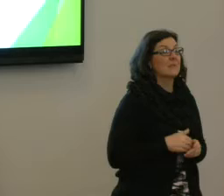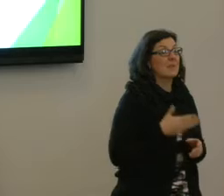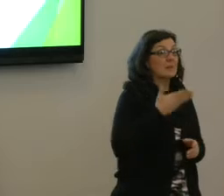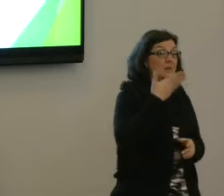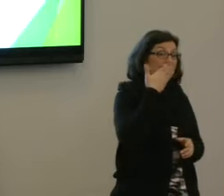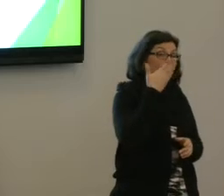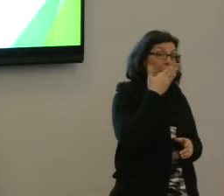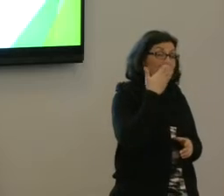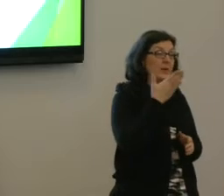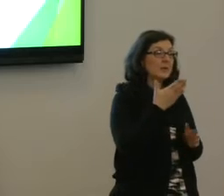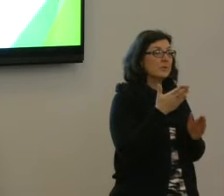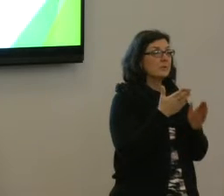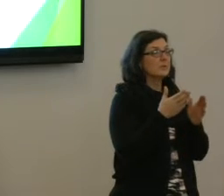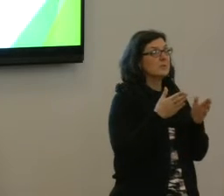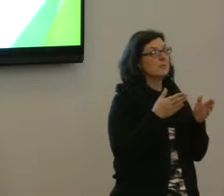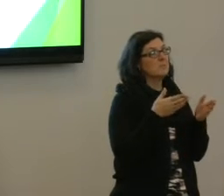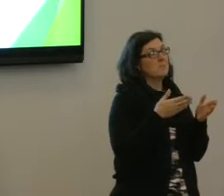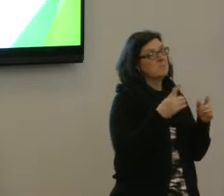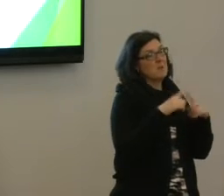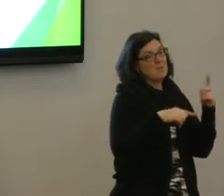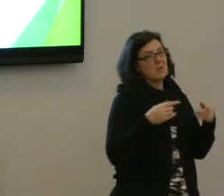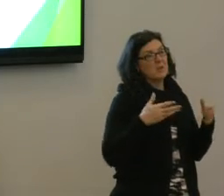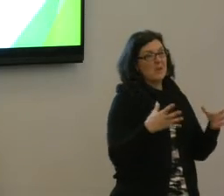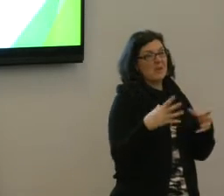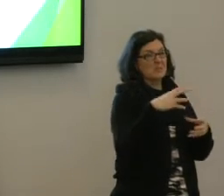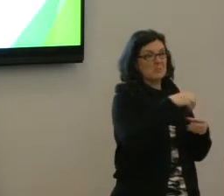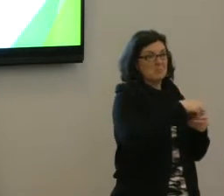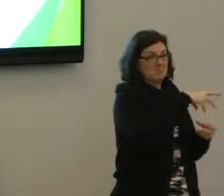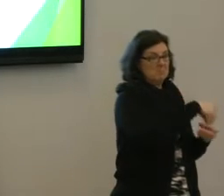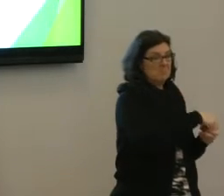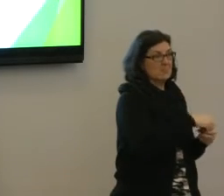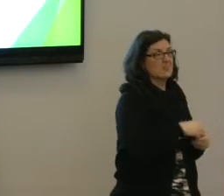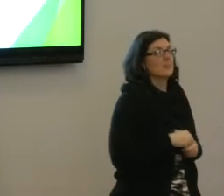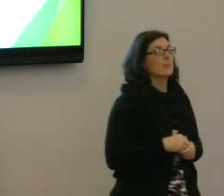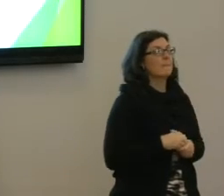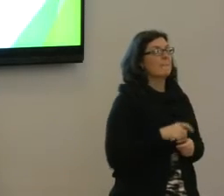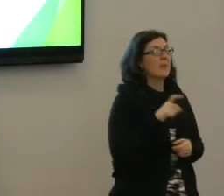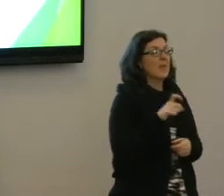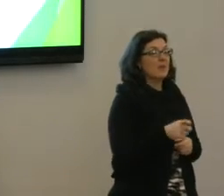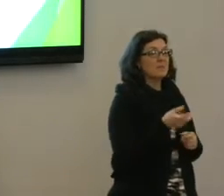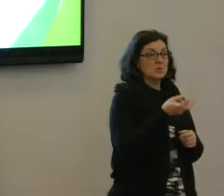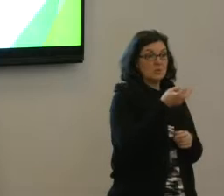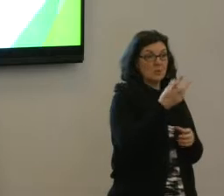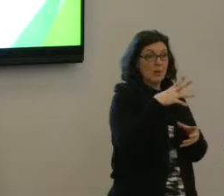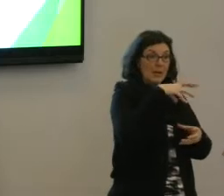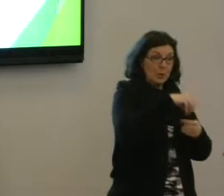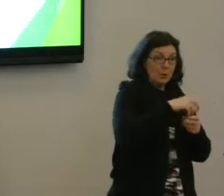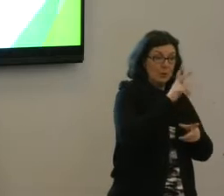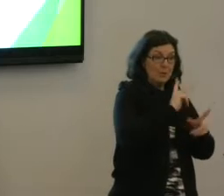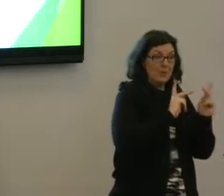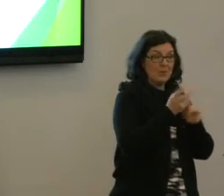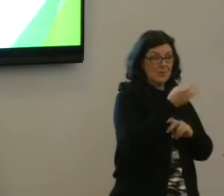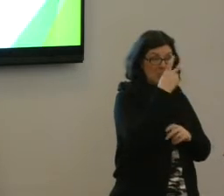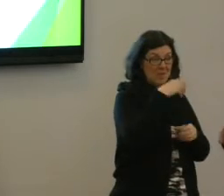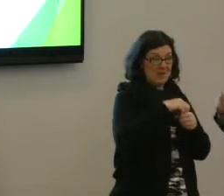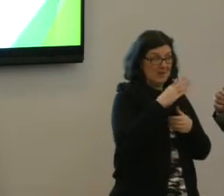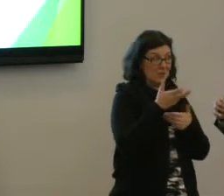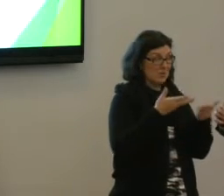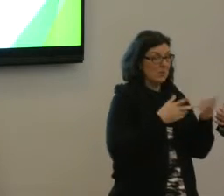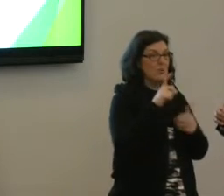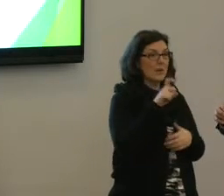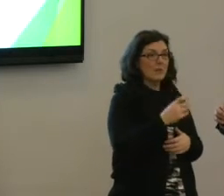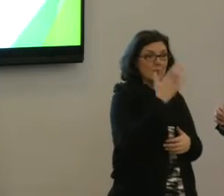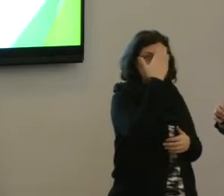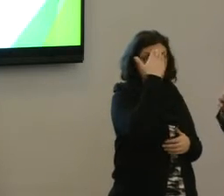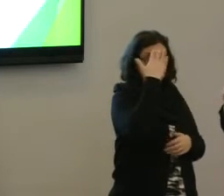Smells, methods of participation. When you think about having to include people who are blind really intentionally in your service, you got to be